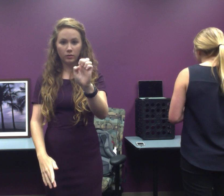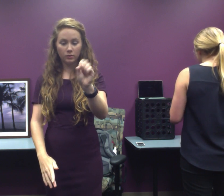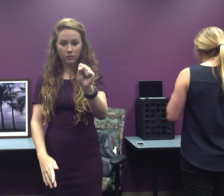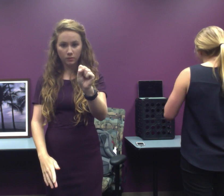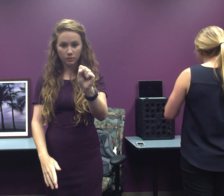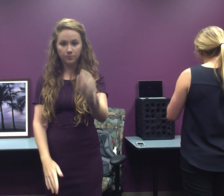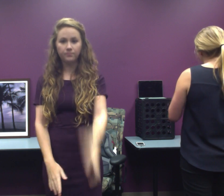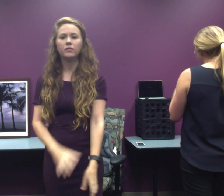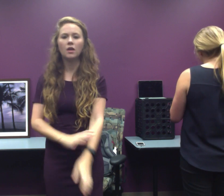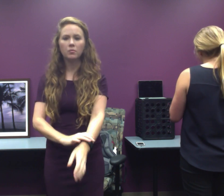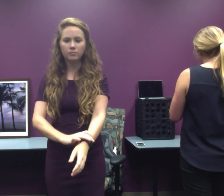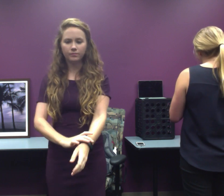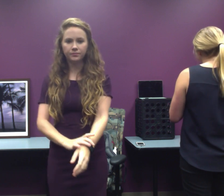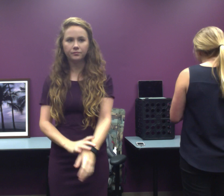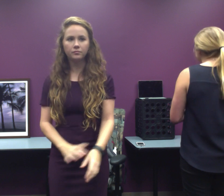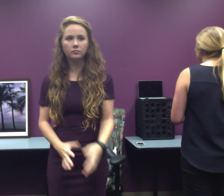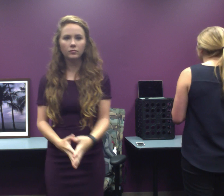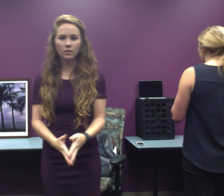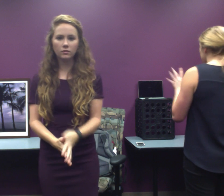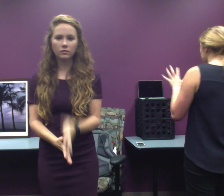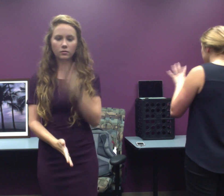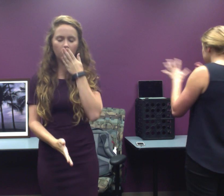All right, what about Washington? Lacey?